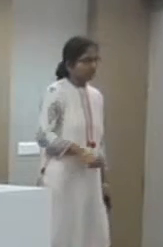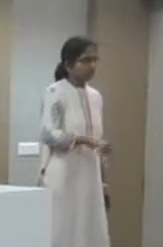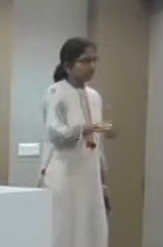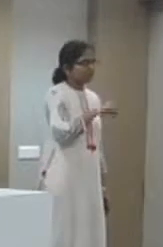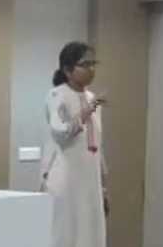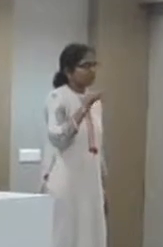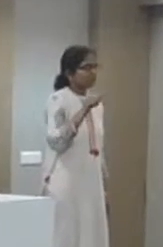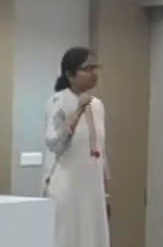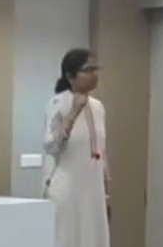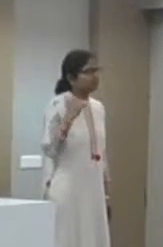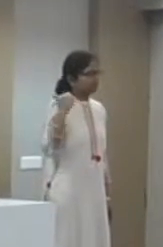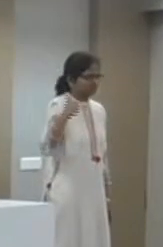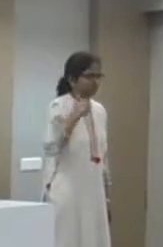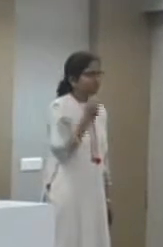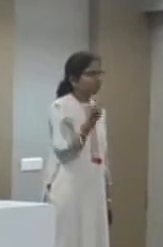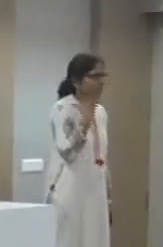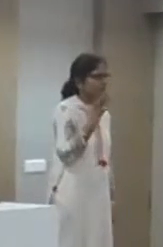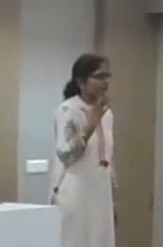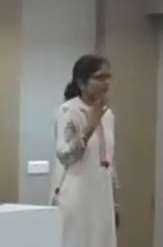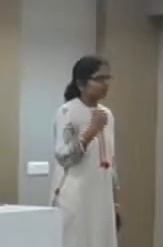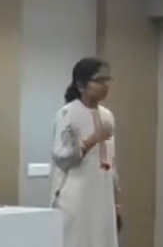behalf of